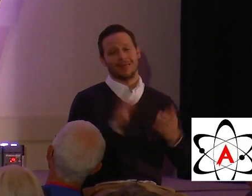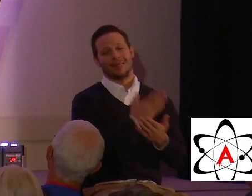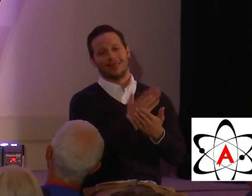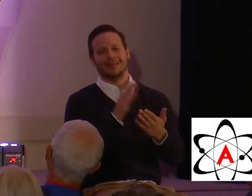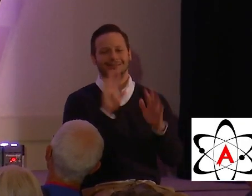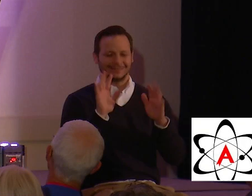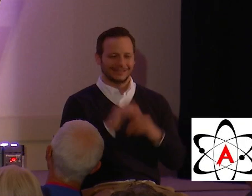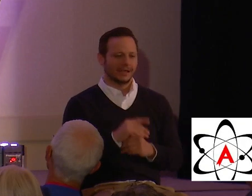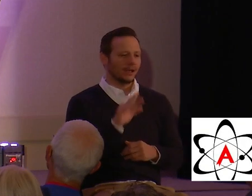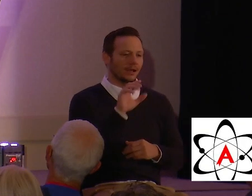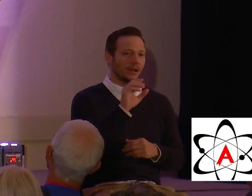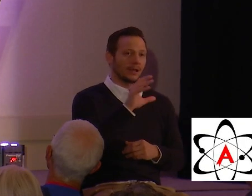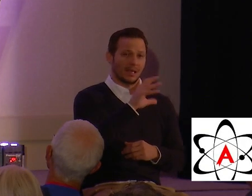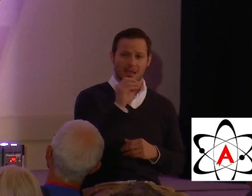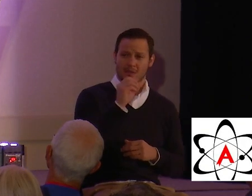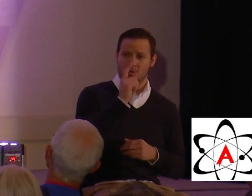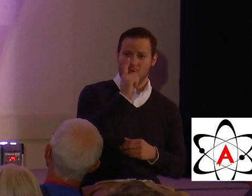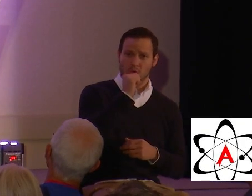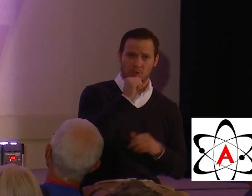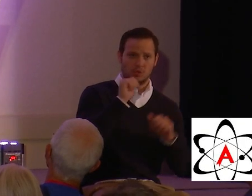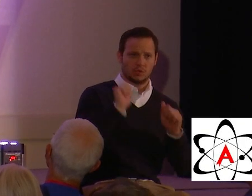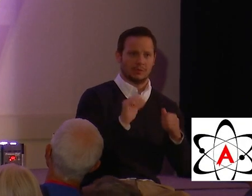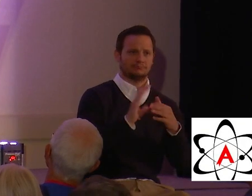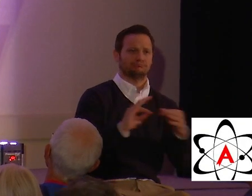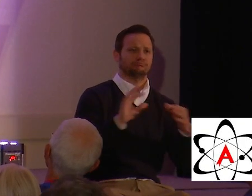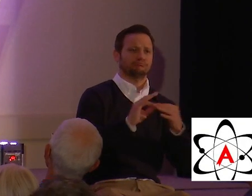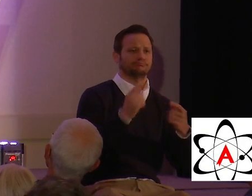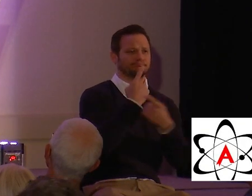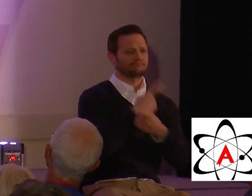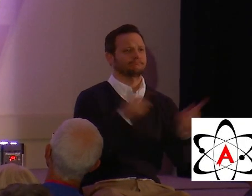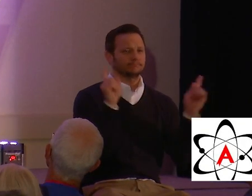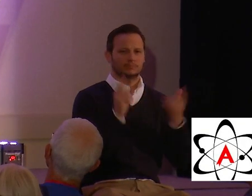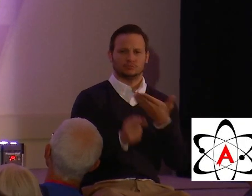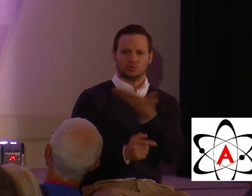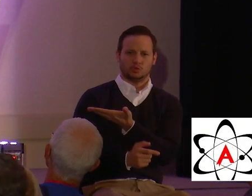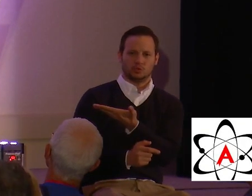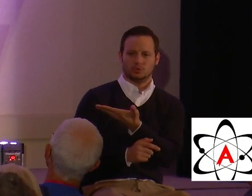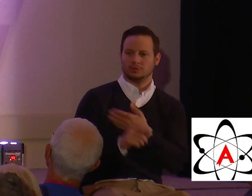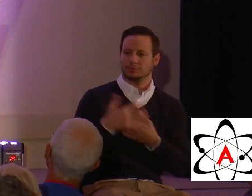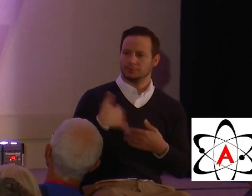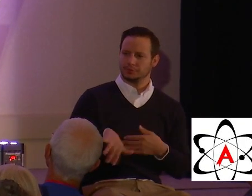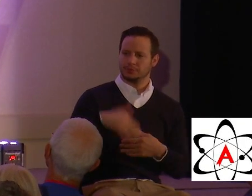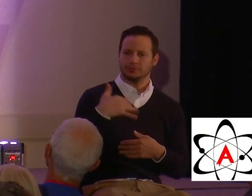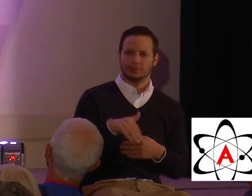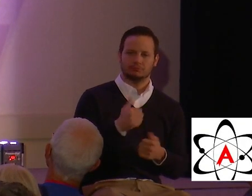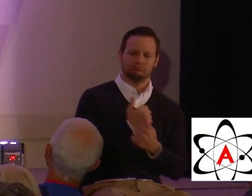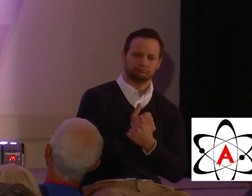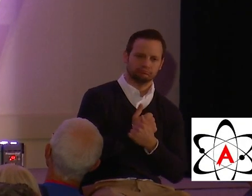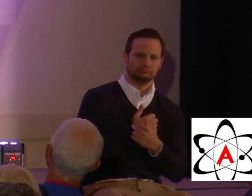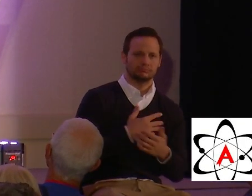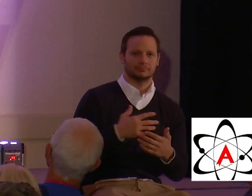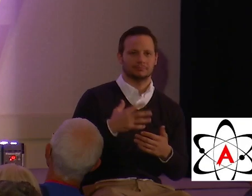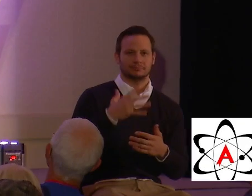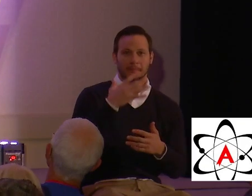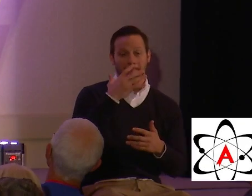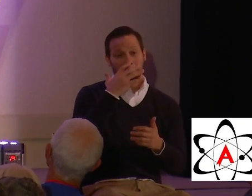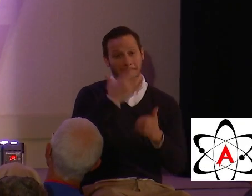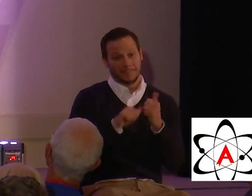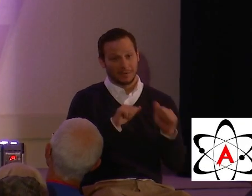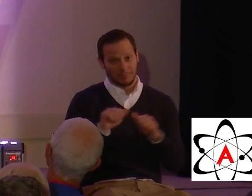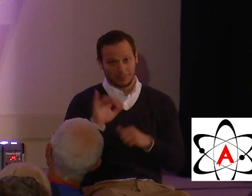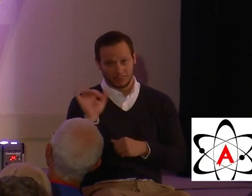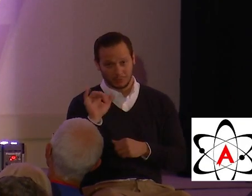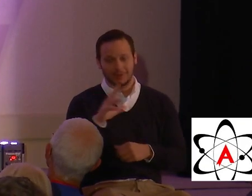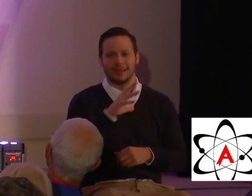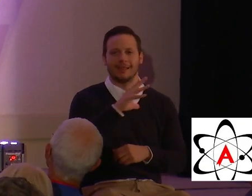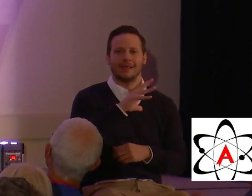And nobody better to do that than you, because you are lovable, you are memeable, and you are my friend. Thank you so much,